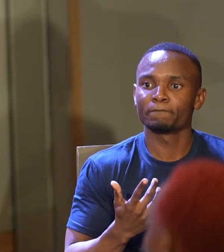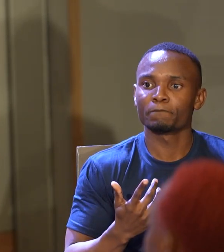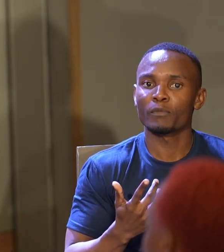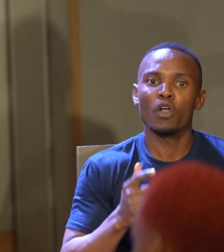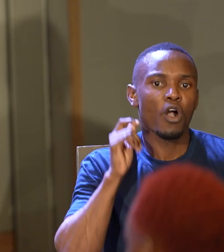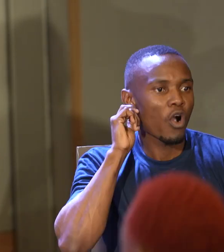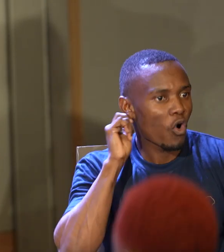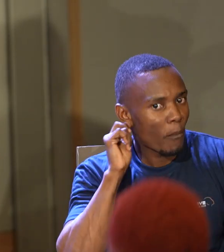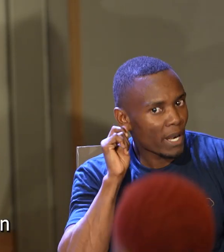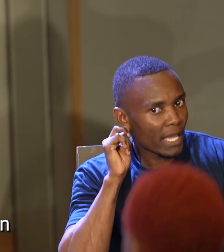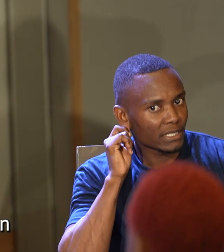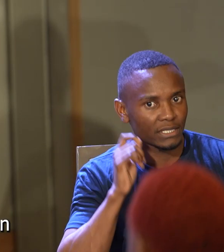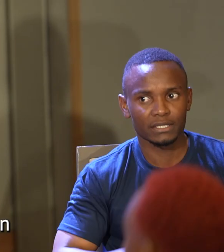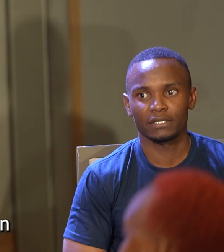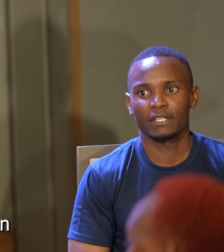compliance,